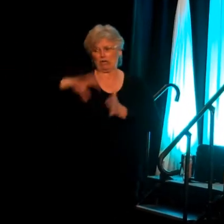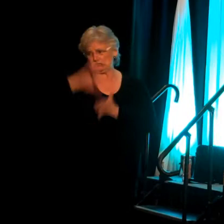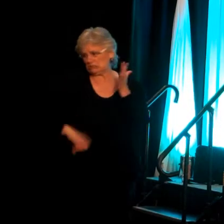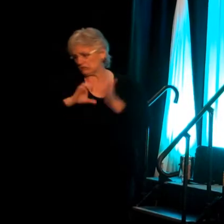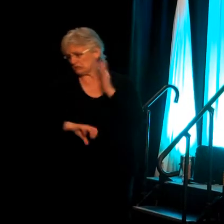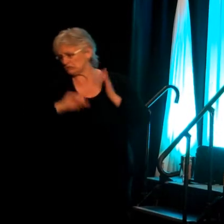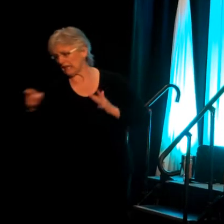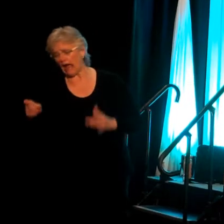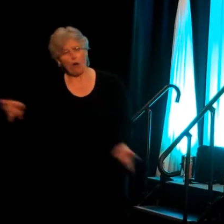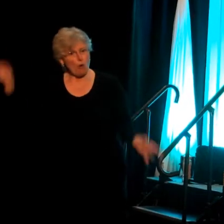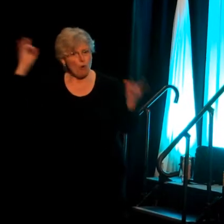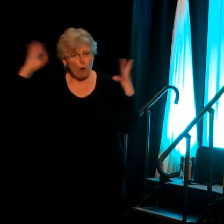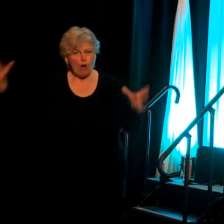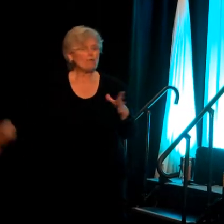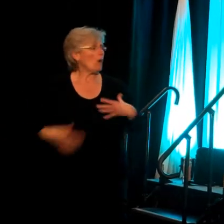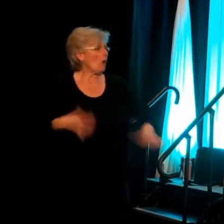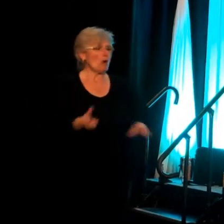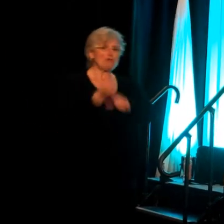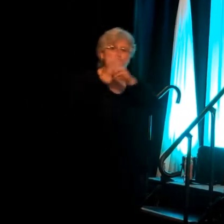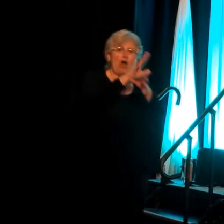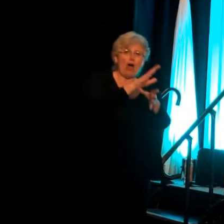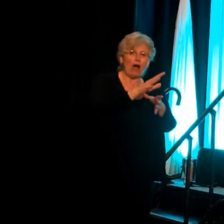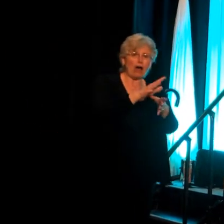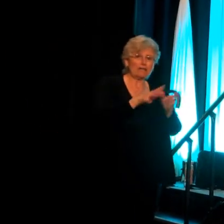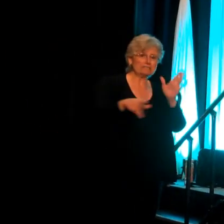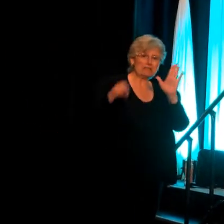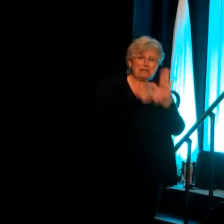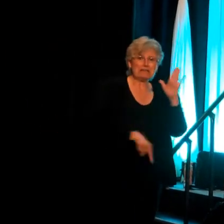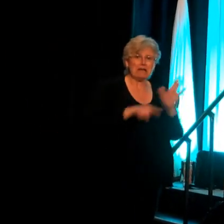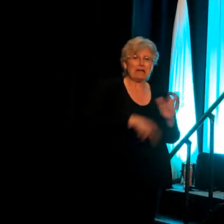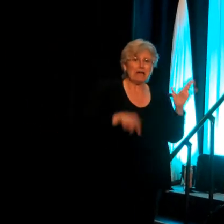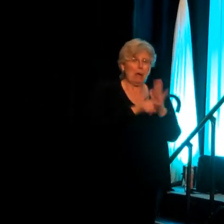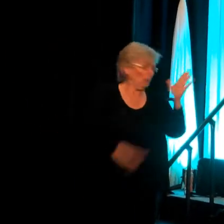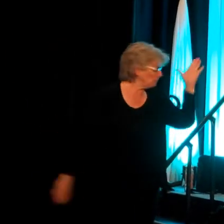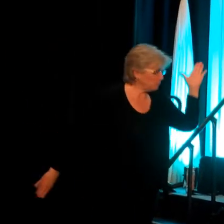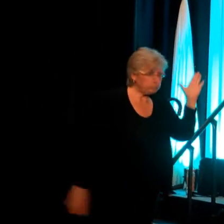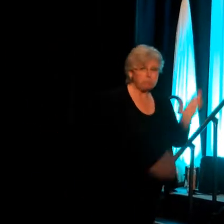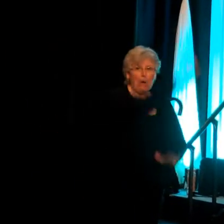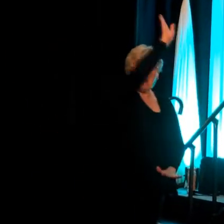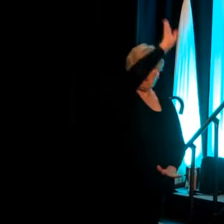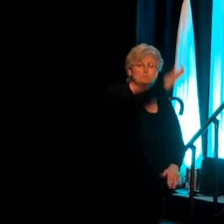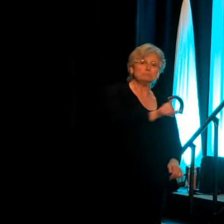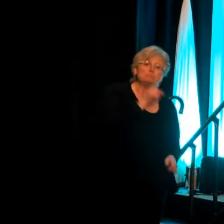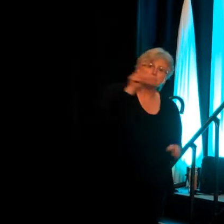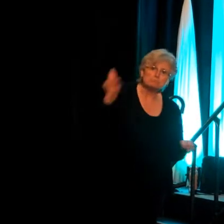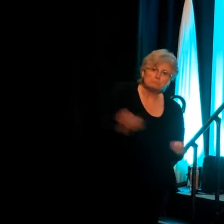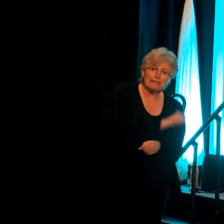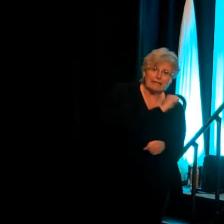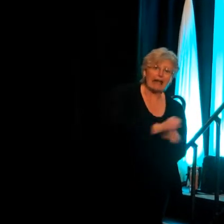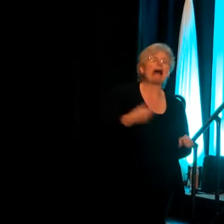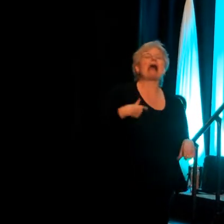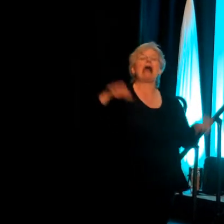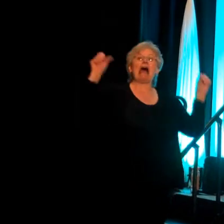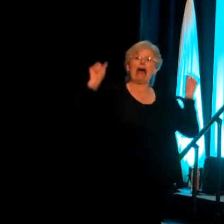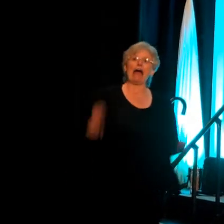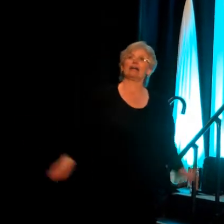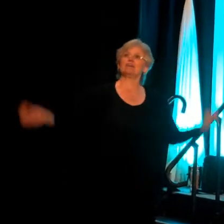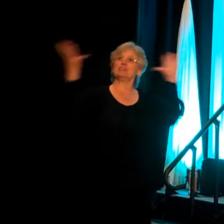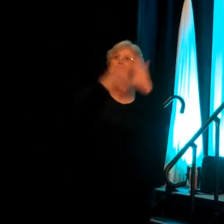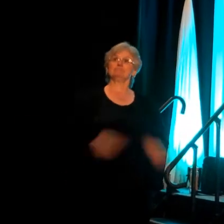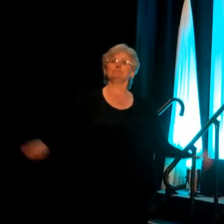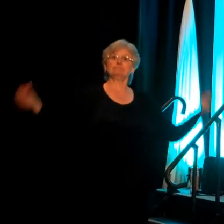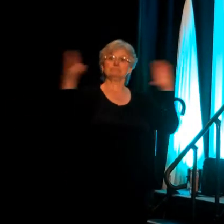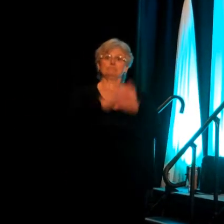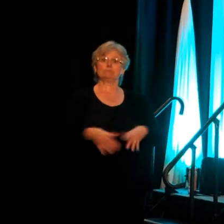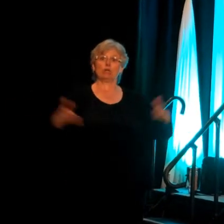dollar standpoint. It's causing the deficit to skyrocket. Indeed, I could make a case right